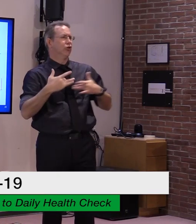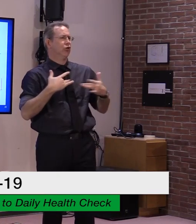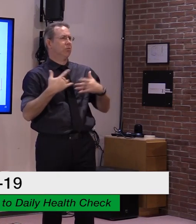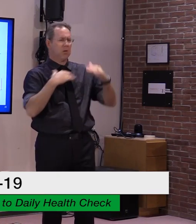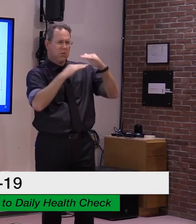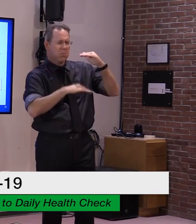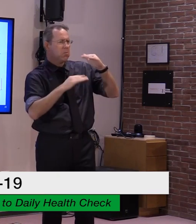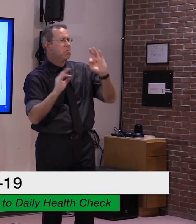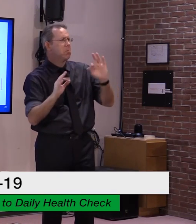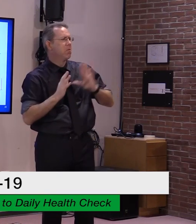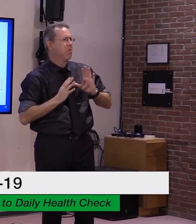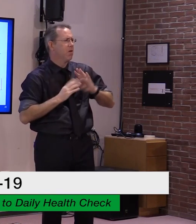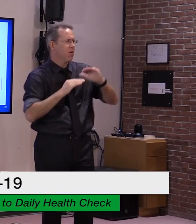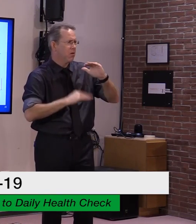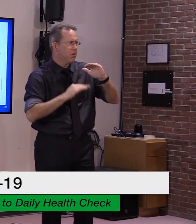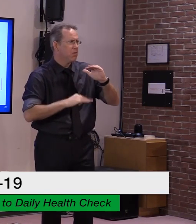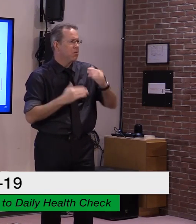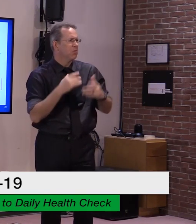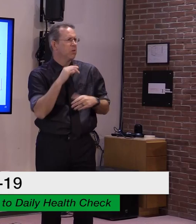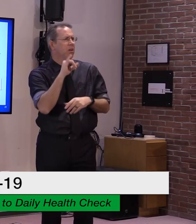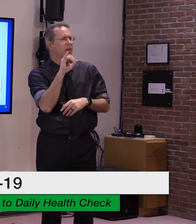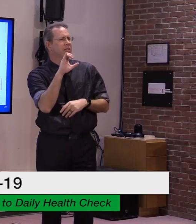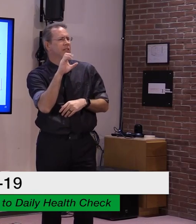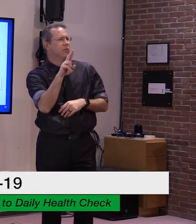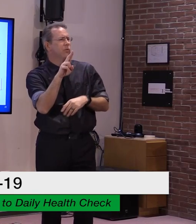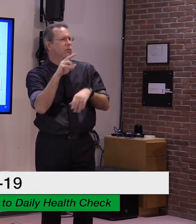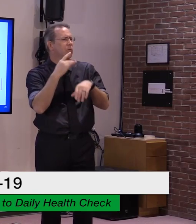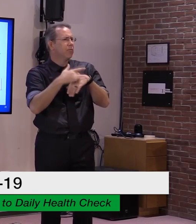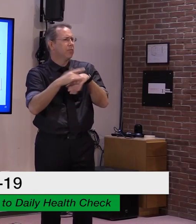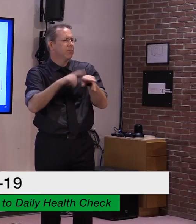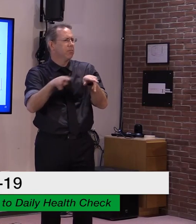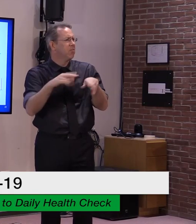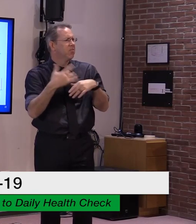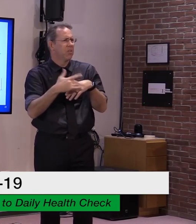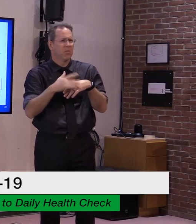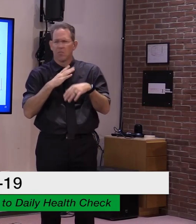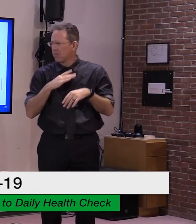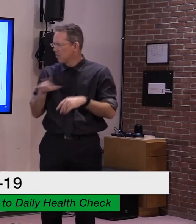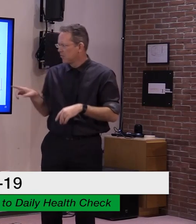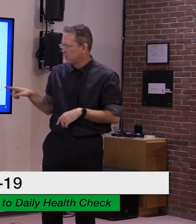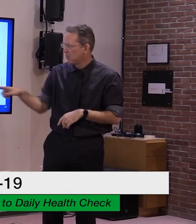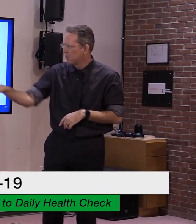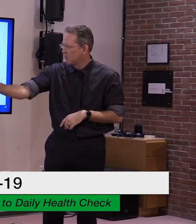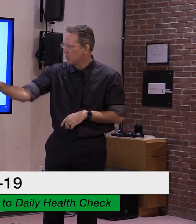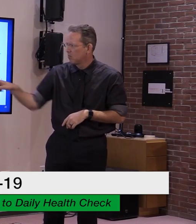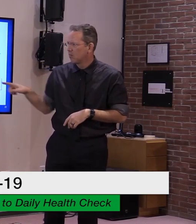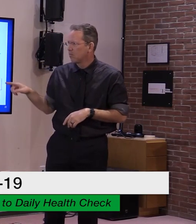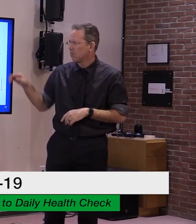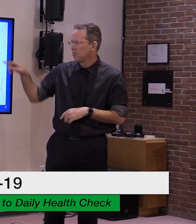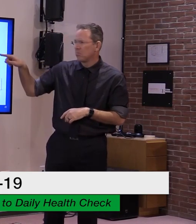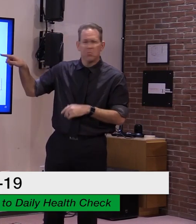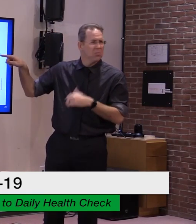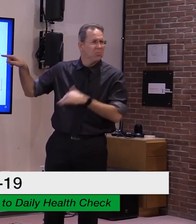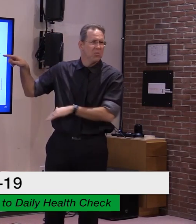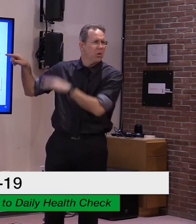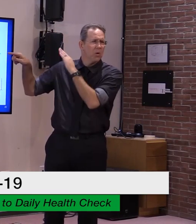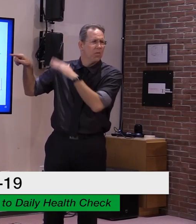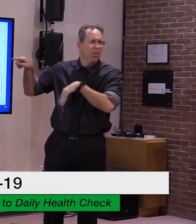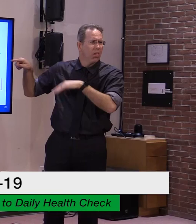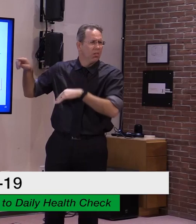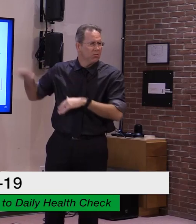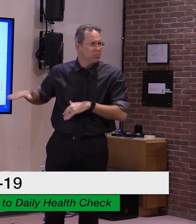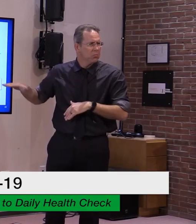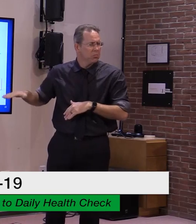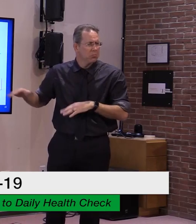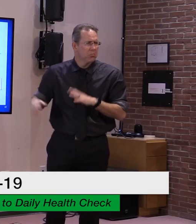next few weeks still well below that green line threshold in terms of capacity as it stands today so again